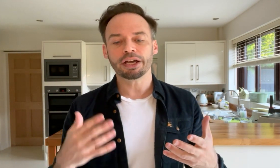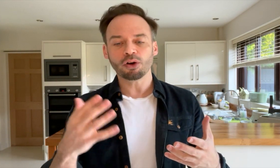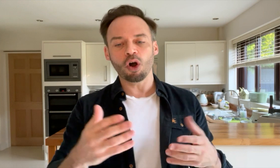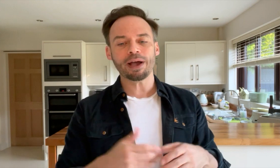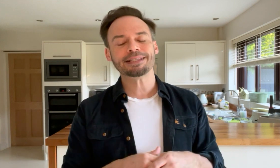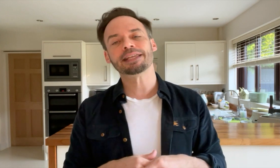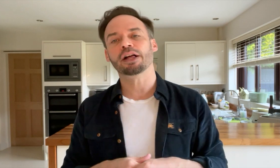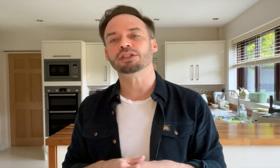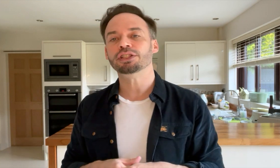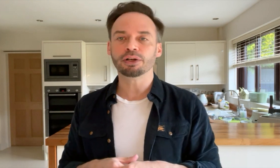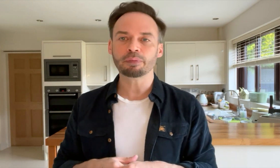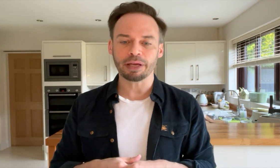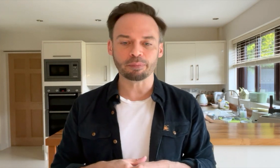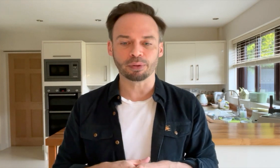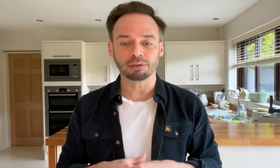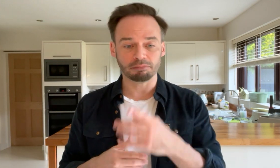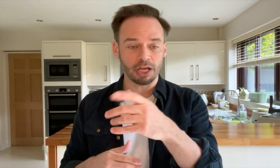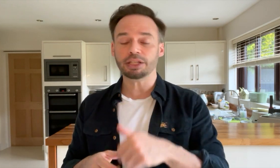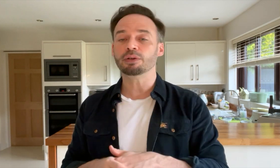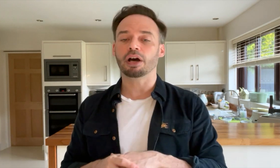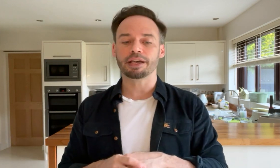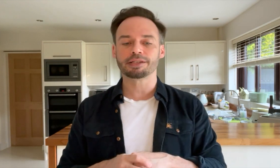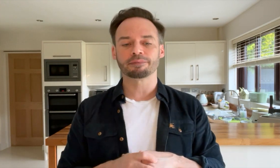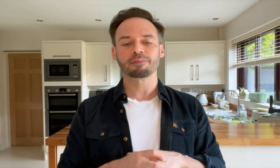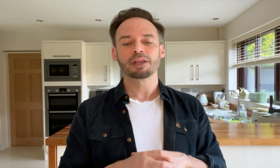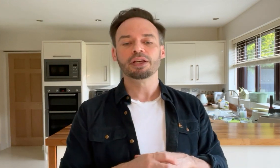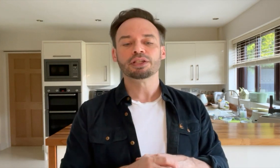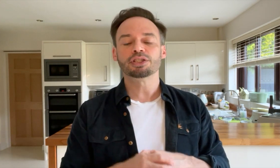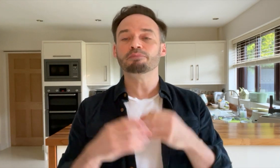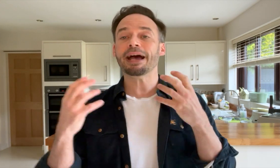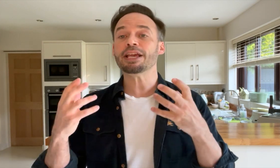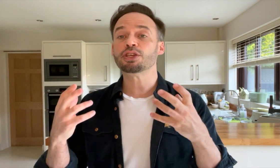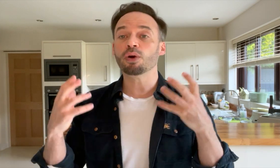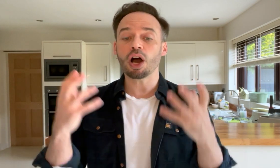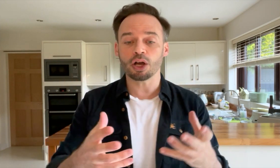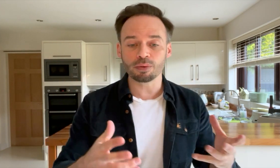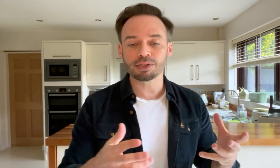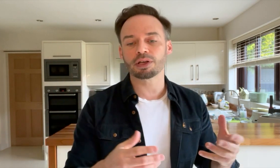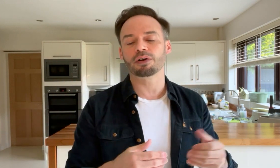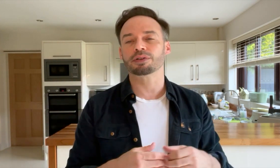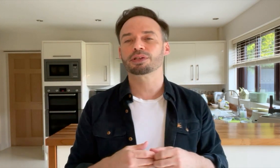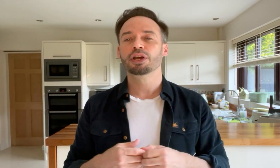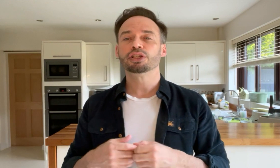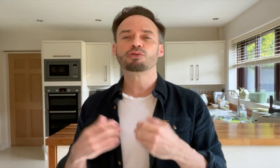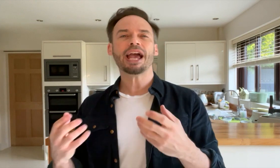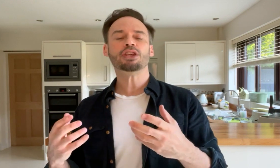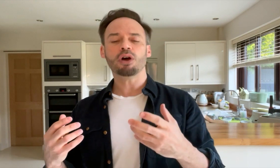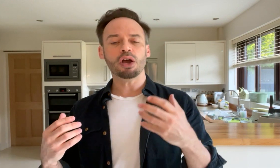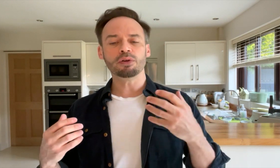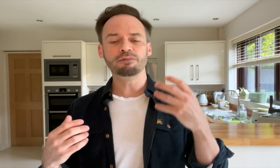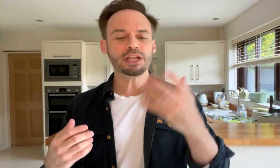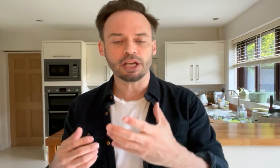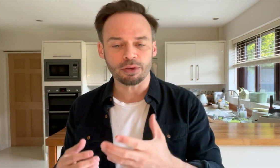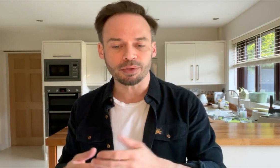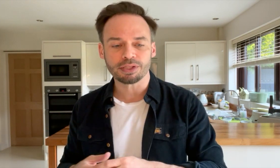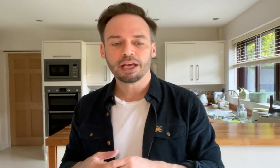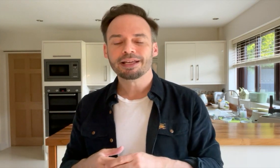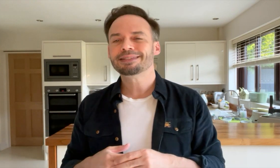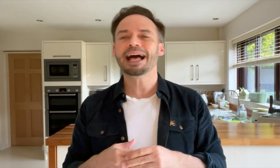always tell young people like you guys to make your own songs create your own videos tell